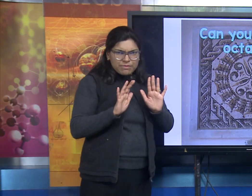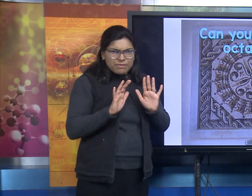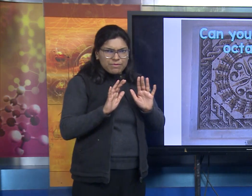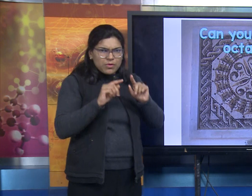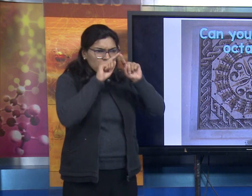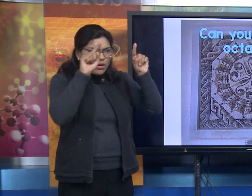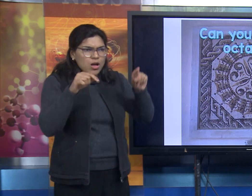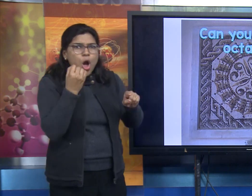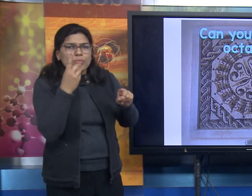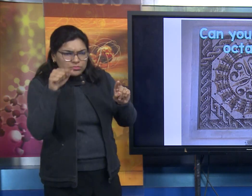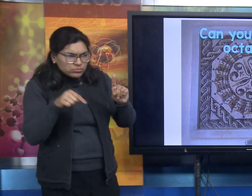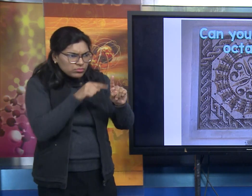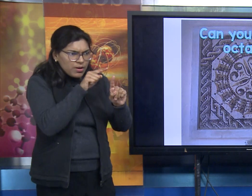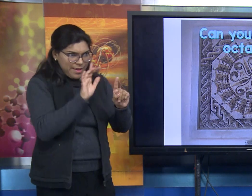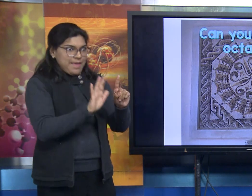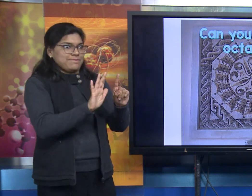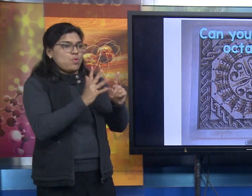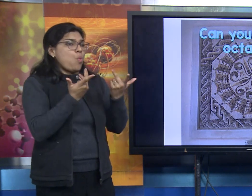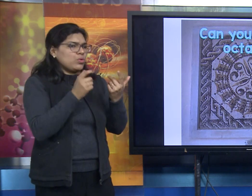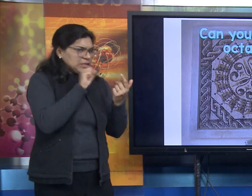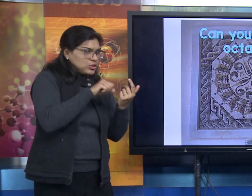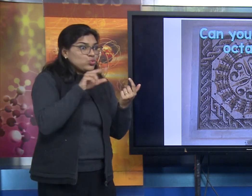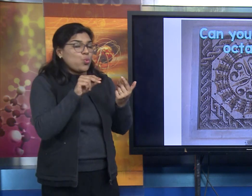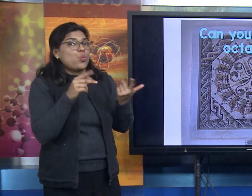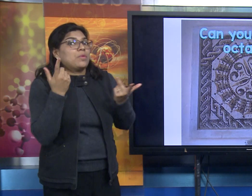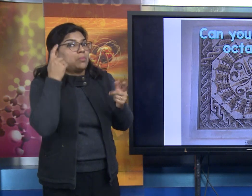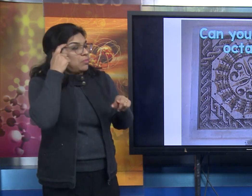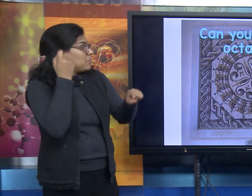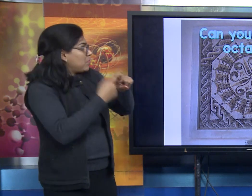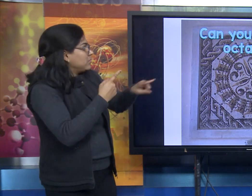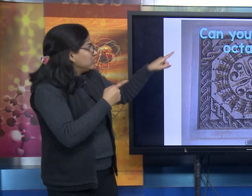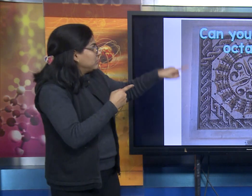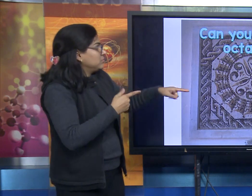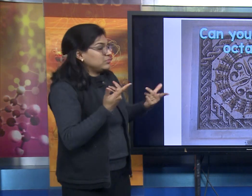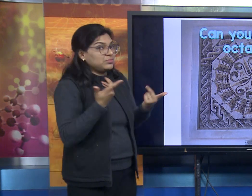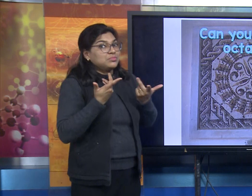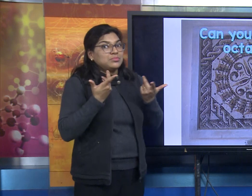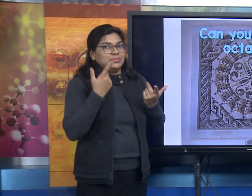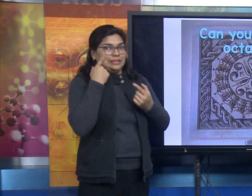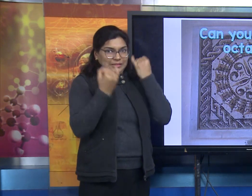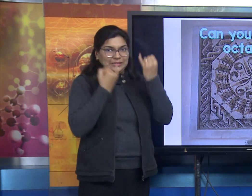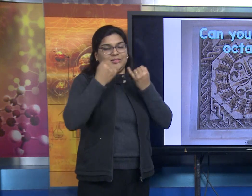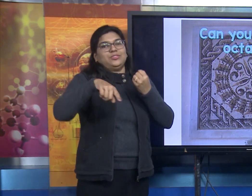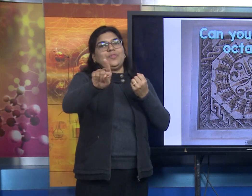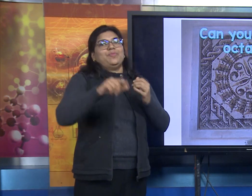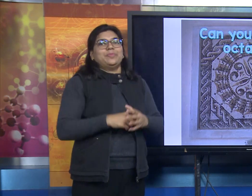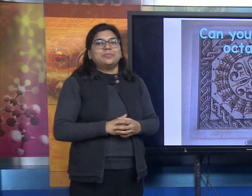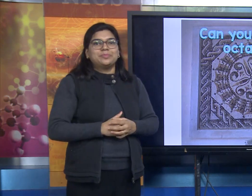Because it has 8 figures. So you have to tell, can you find the octagon? Any figure having, any